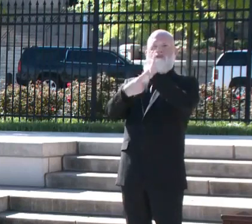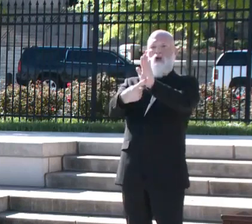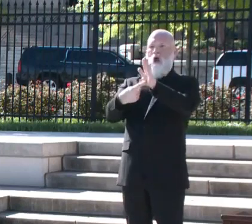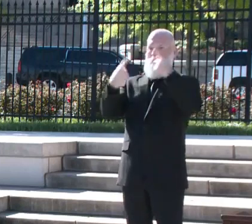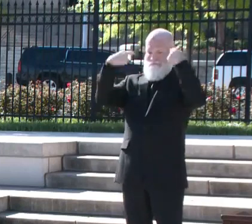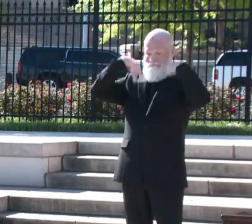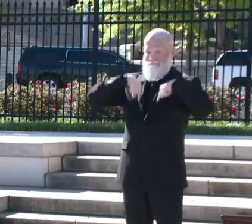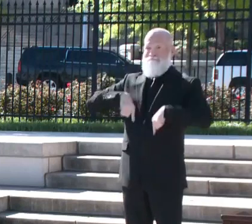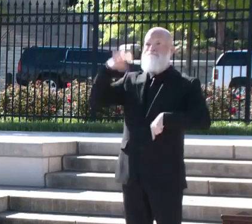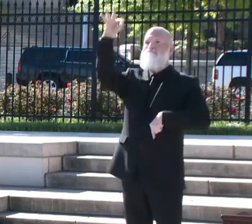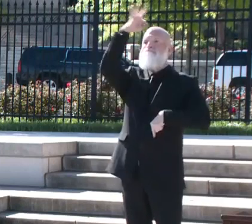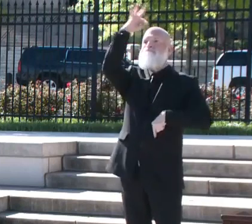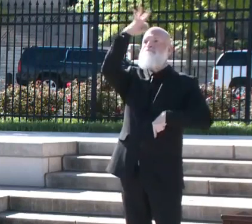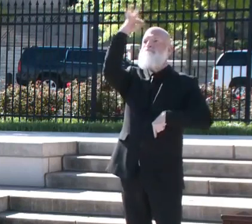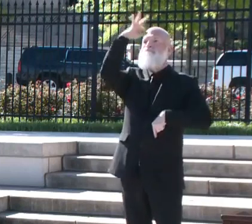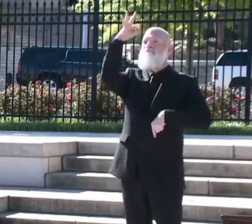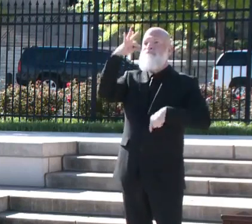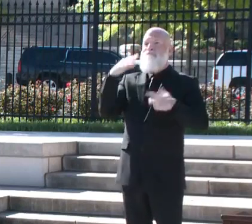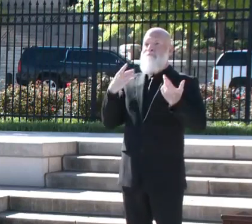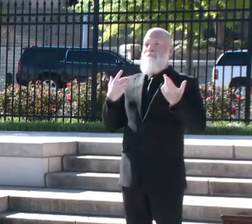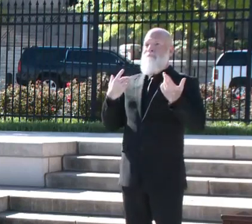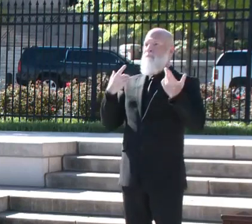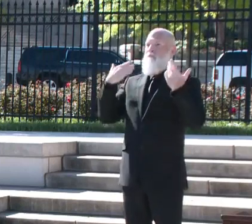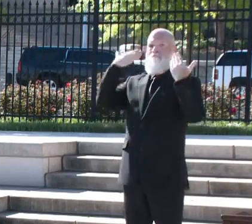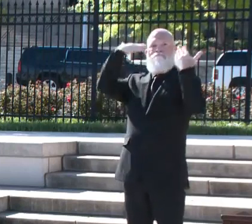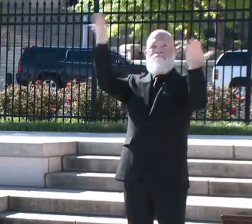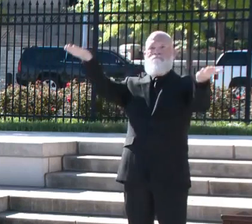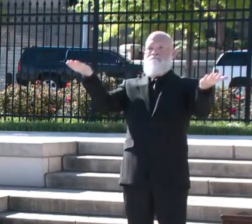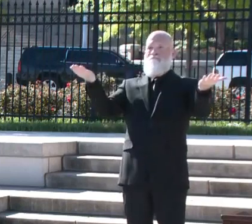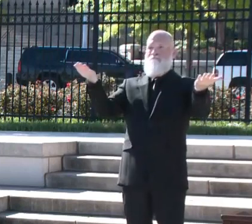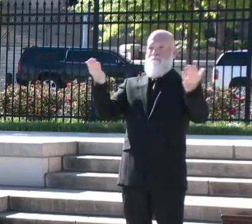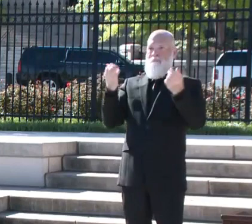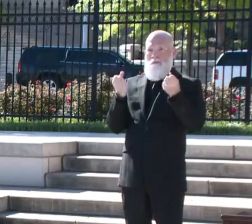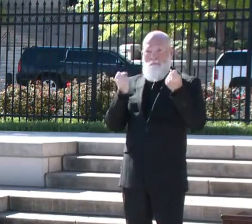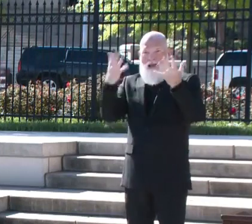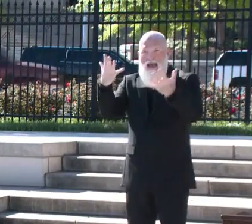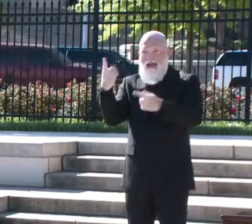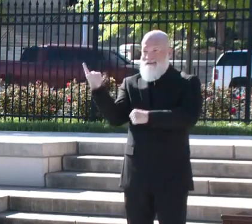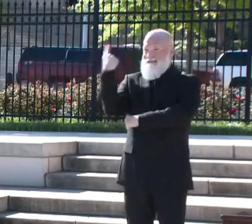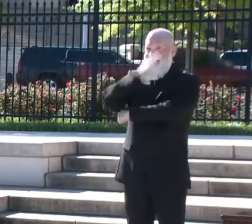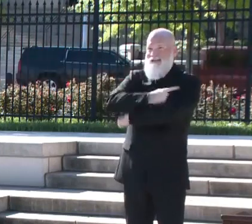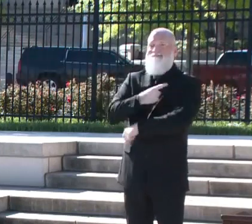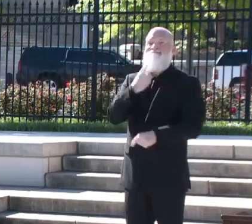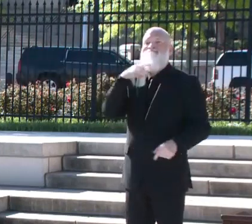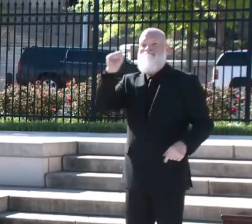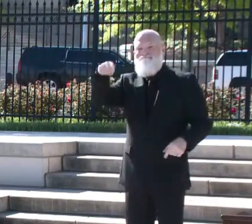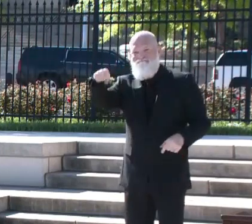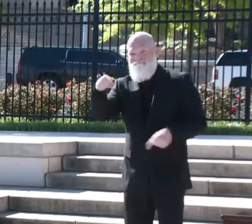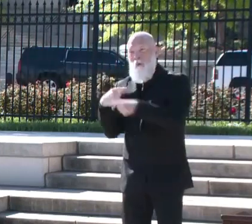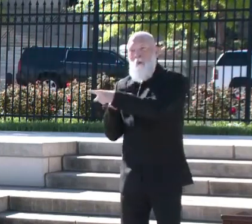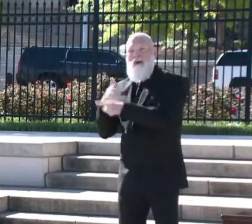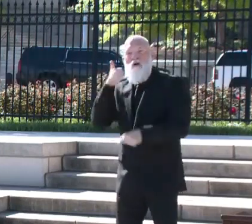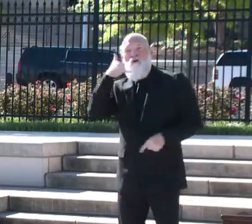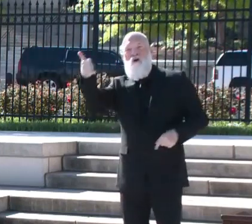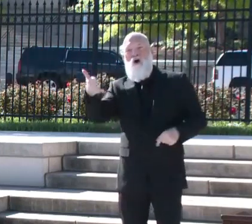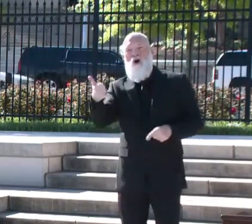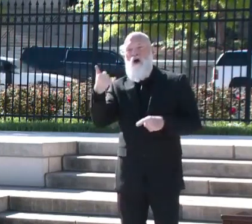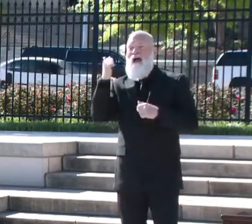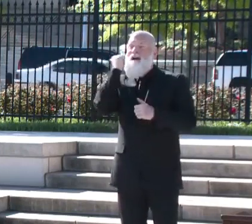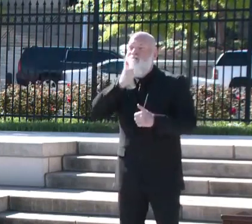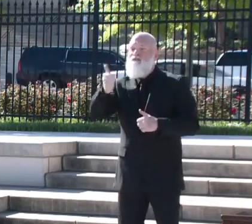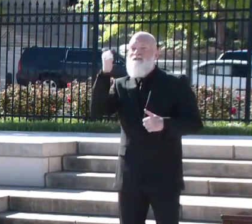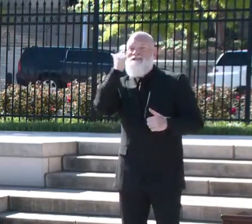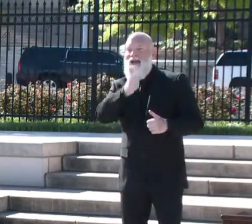but we've been doing 2 calls a day, every day, for well over a month. And last night, Dr.